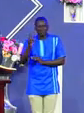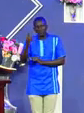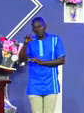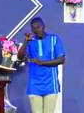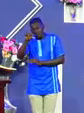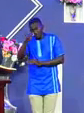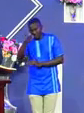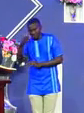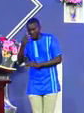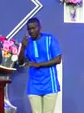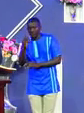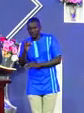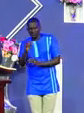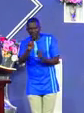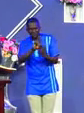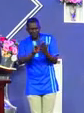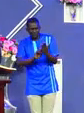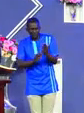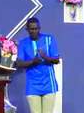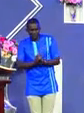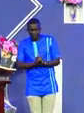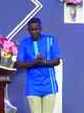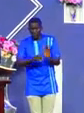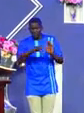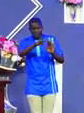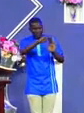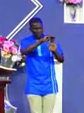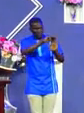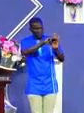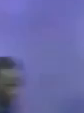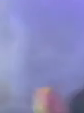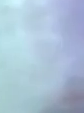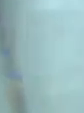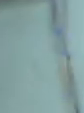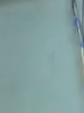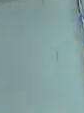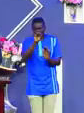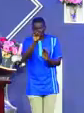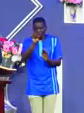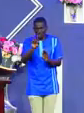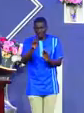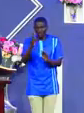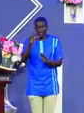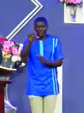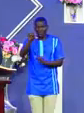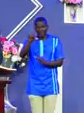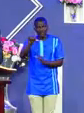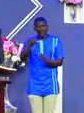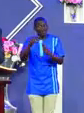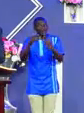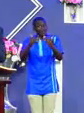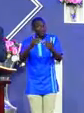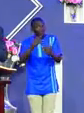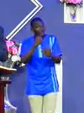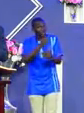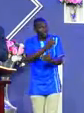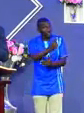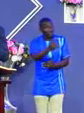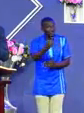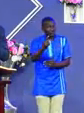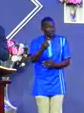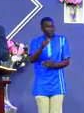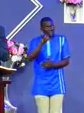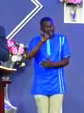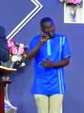19 and 20. Osobola tusomerawo. Matayo 18 ole 19. Nate mbagamba nti oba bannammwe